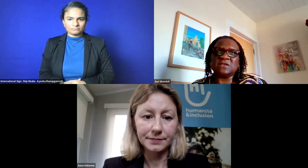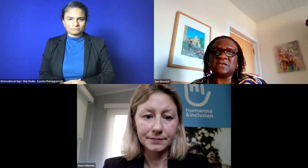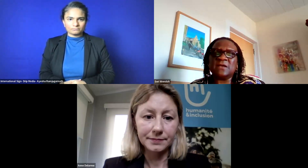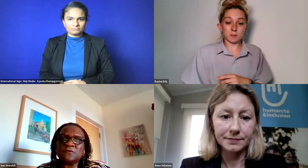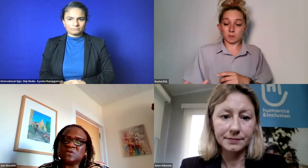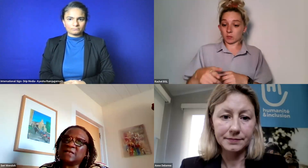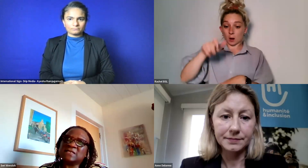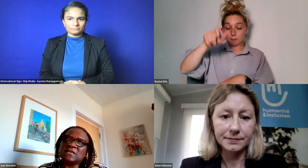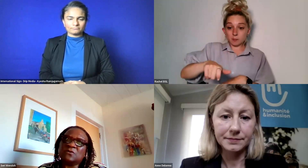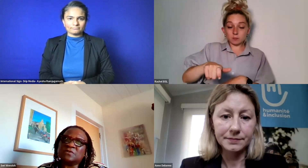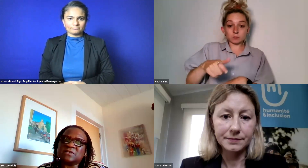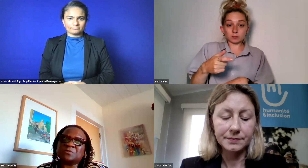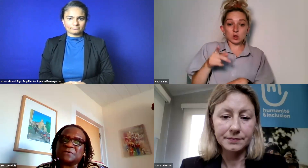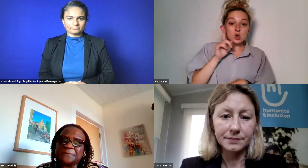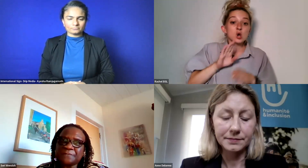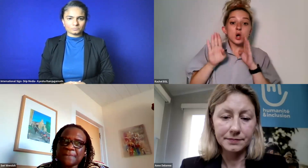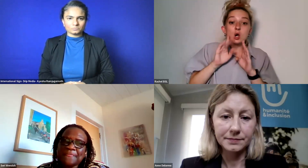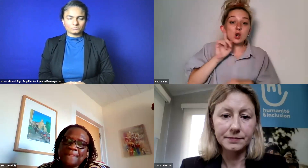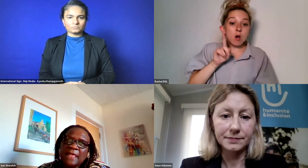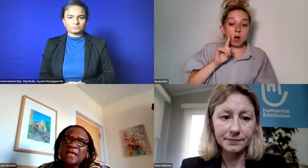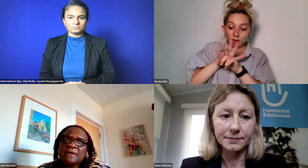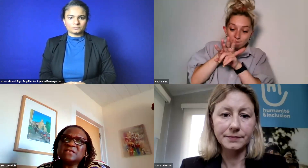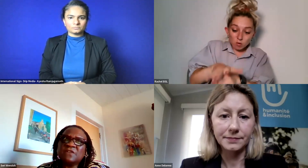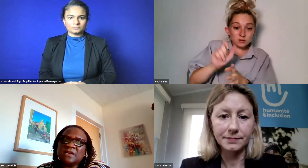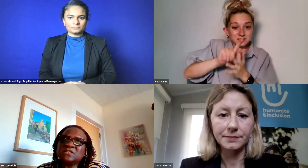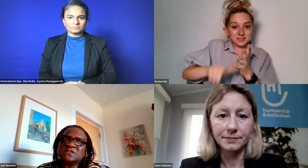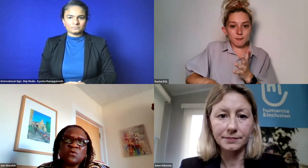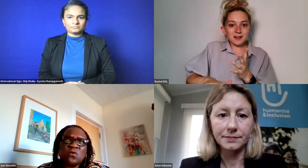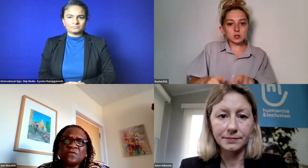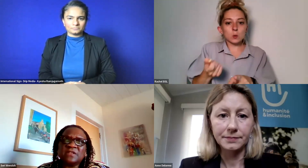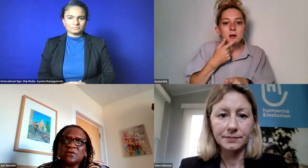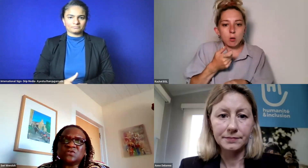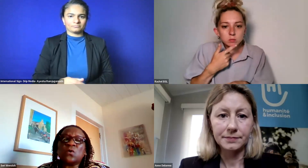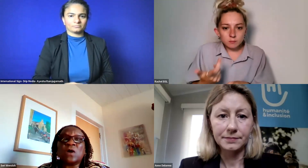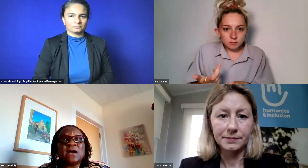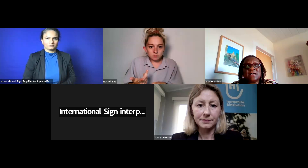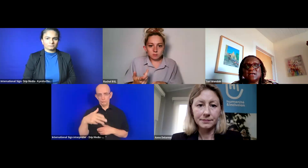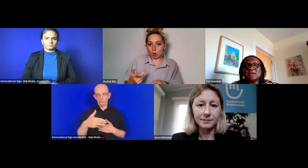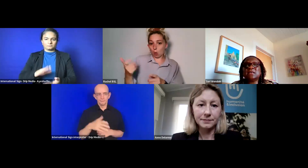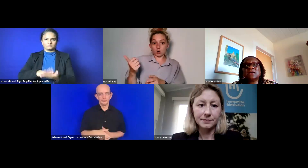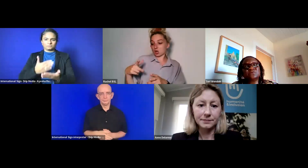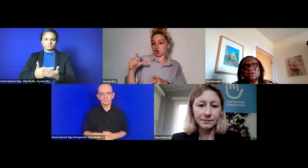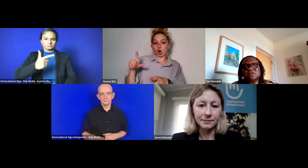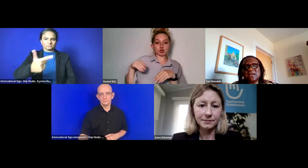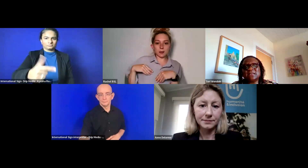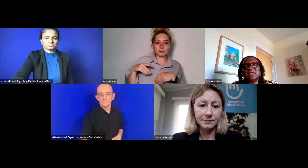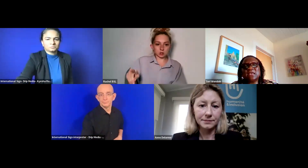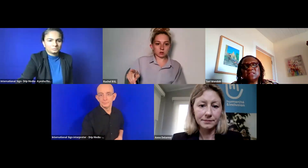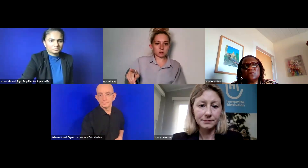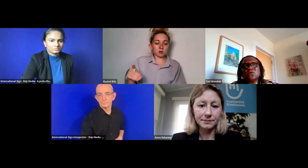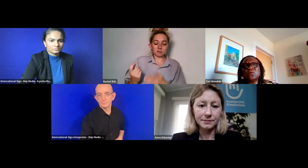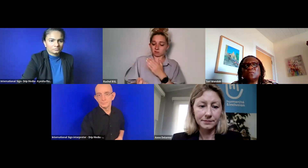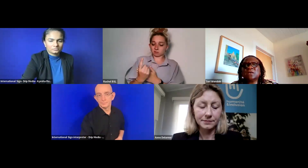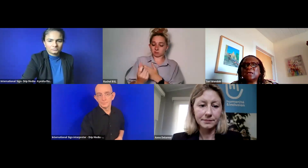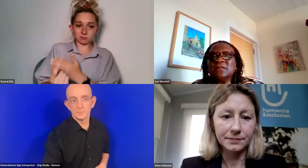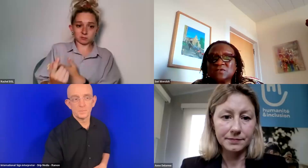with disability to start taking contraception. These violations more often than not occur, as we have had,